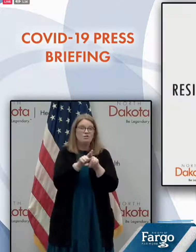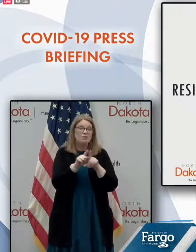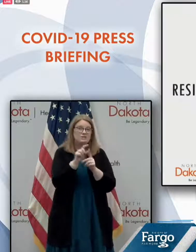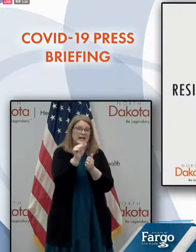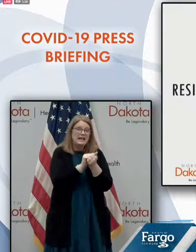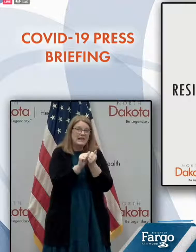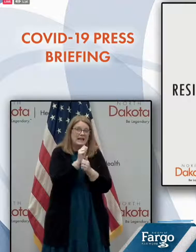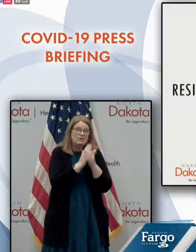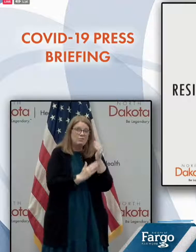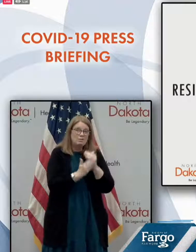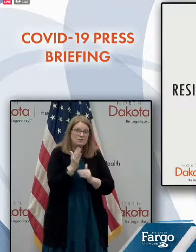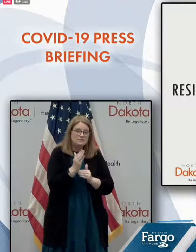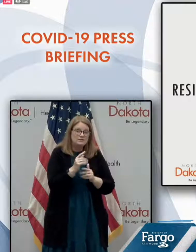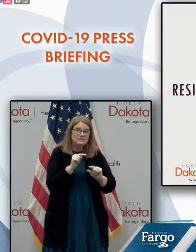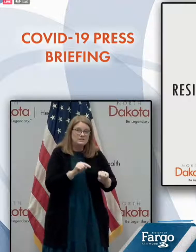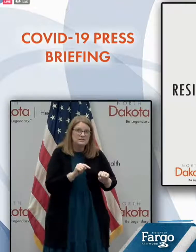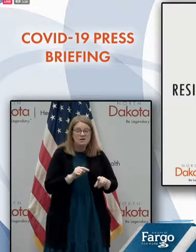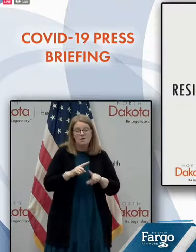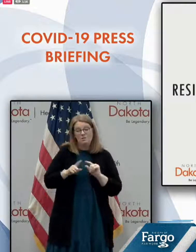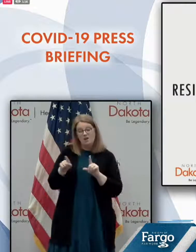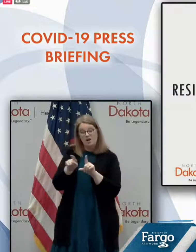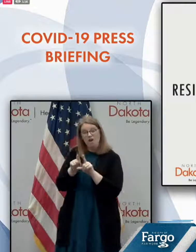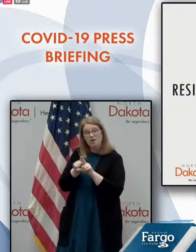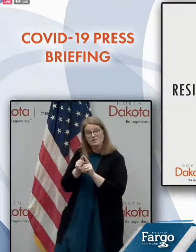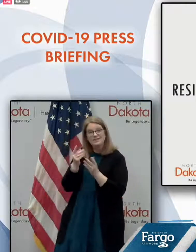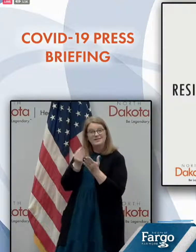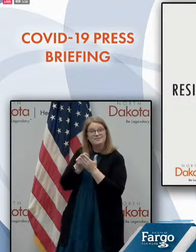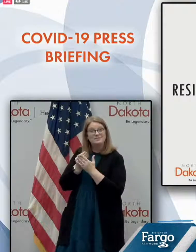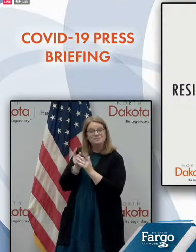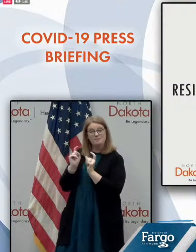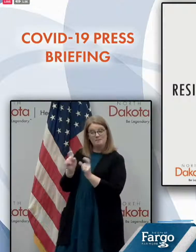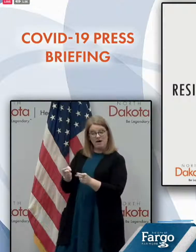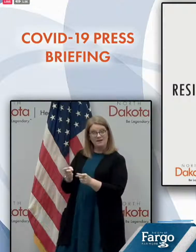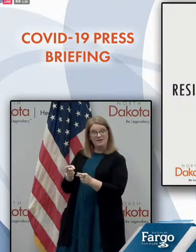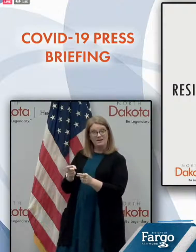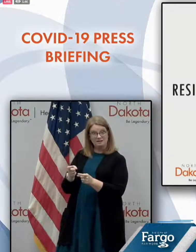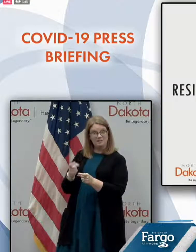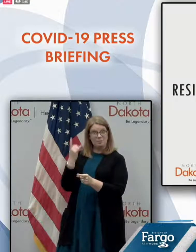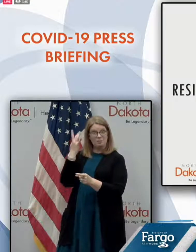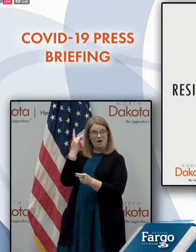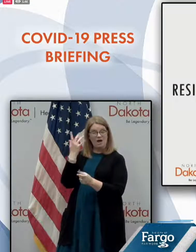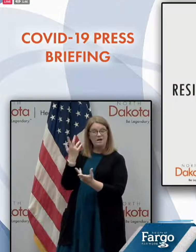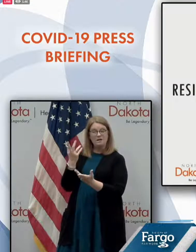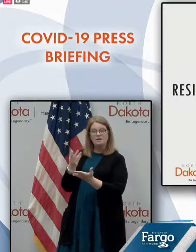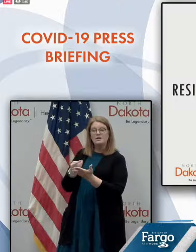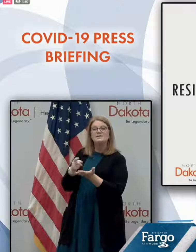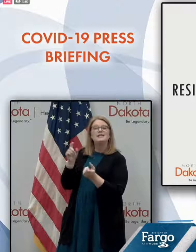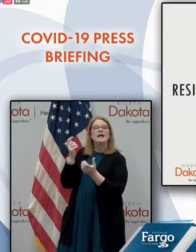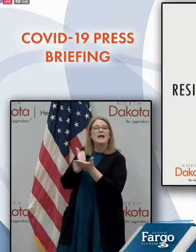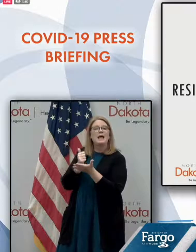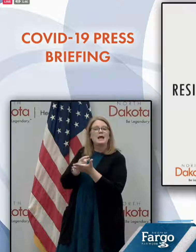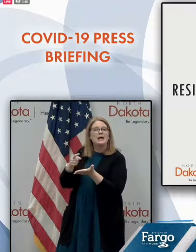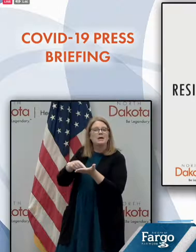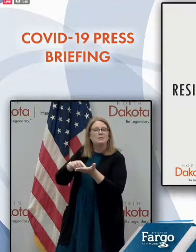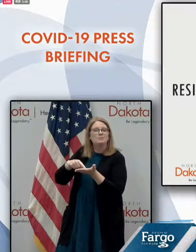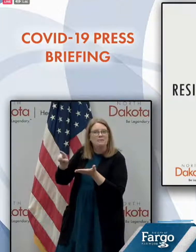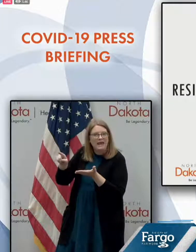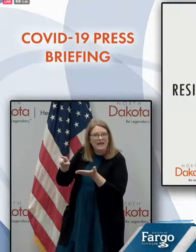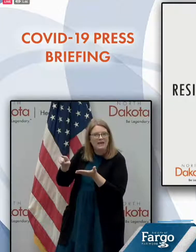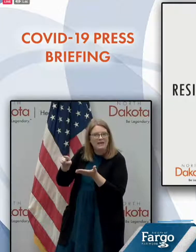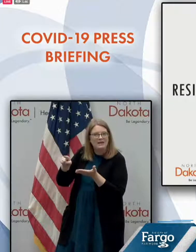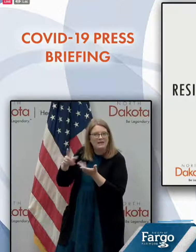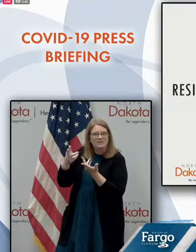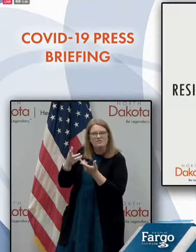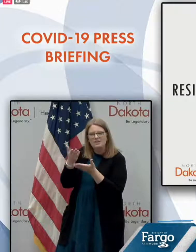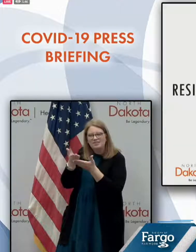be underestimated, this grant money will complement those practices by funding improvements to help control the spread of the